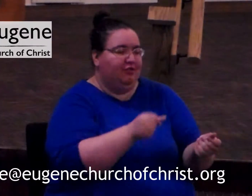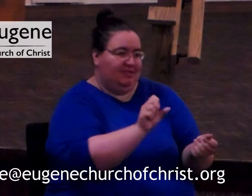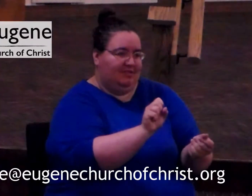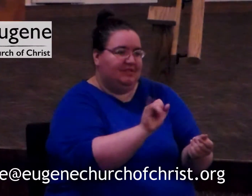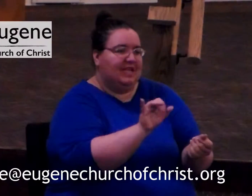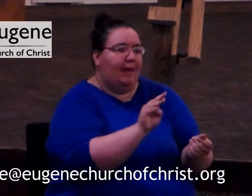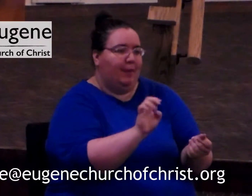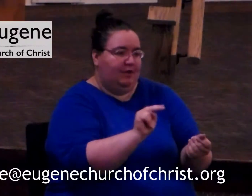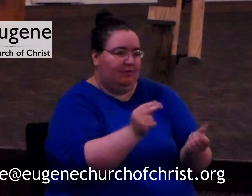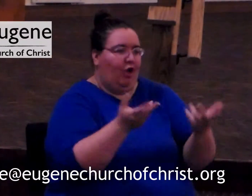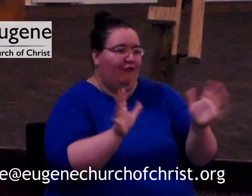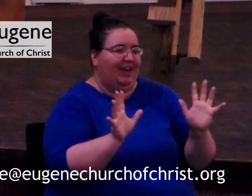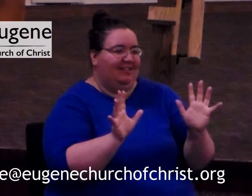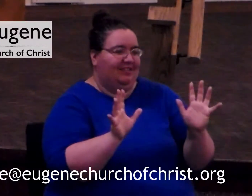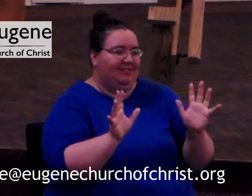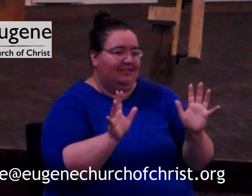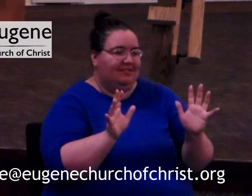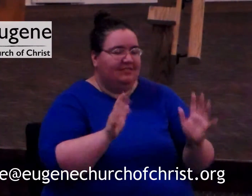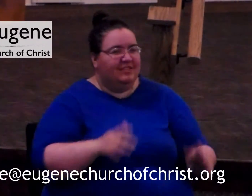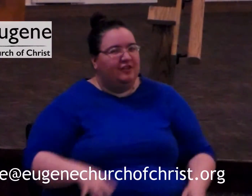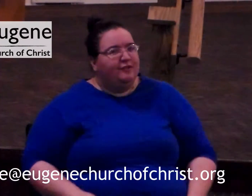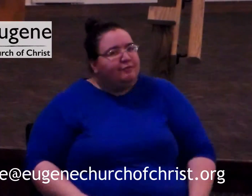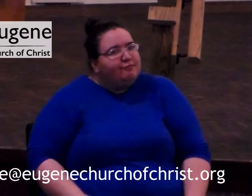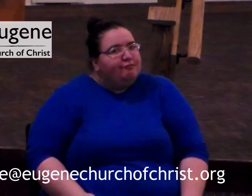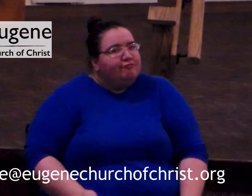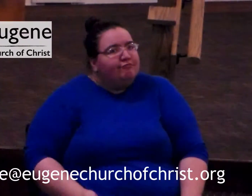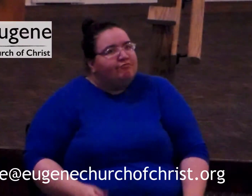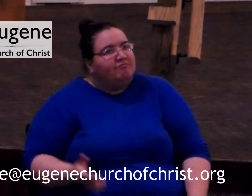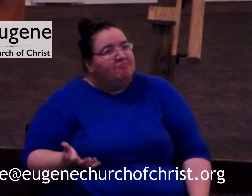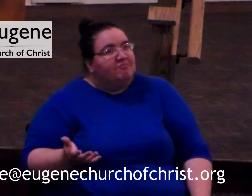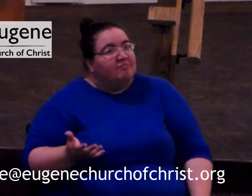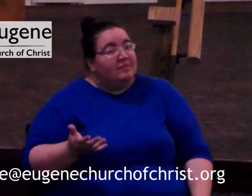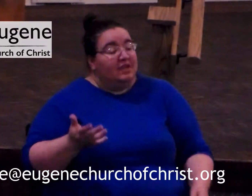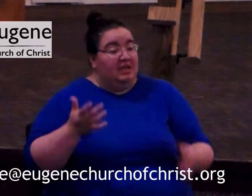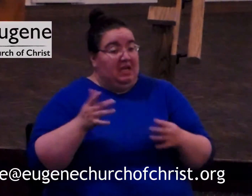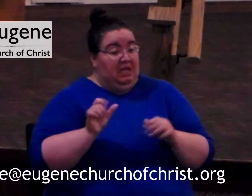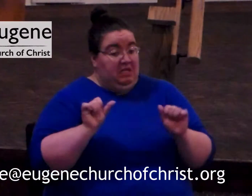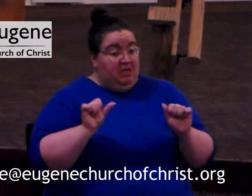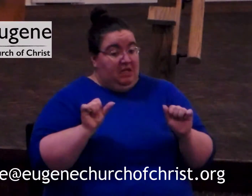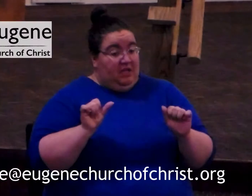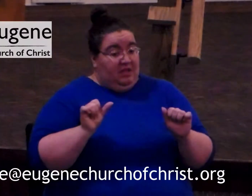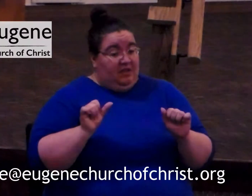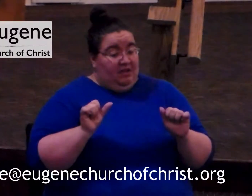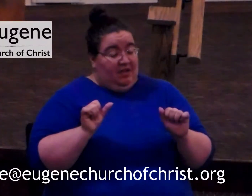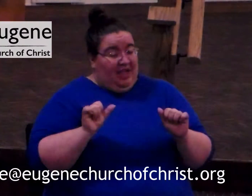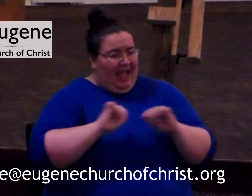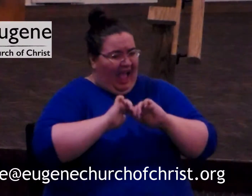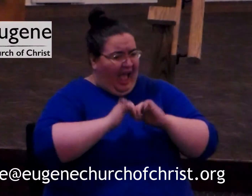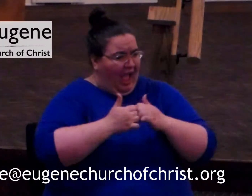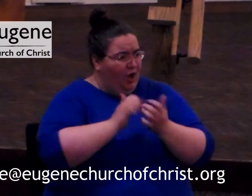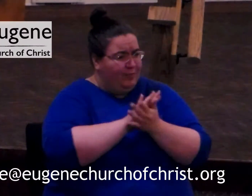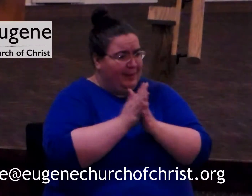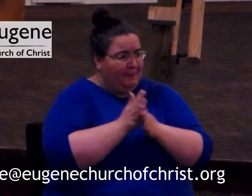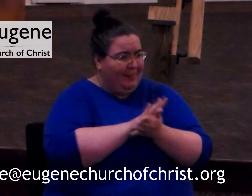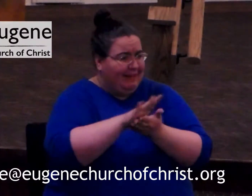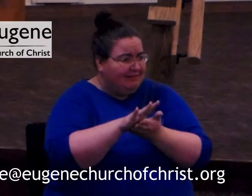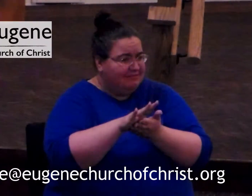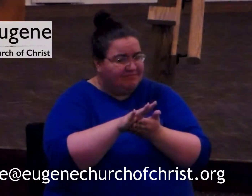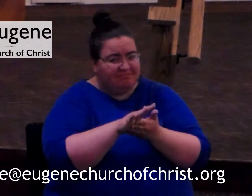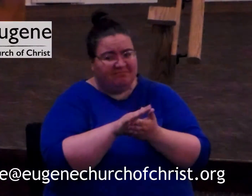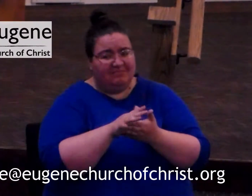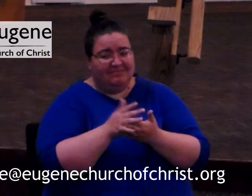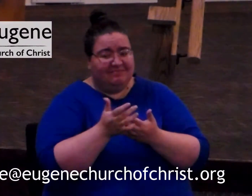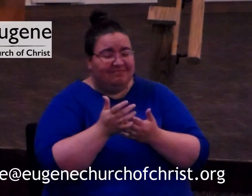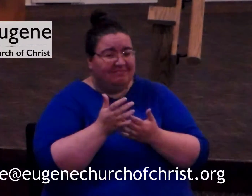healed. Now, there are a few options for how that might have happened. Medically is incredibly unlikely in this point in time.